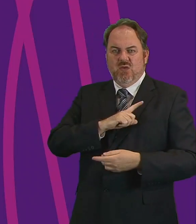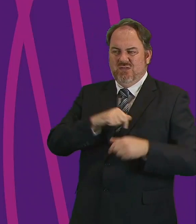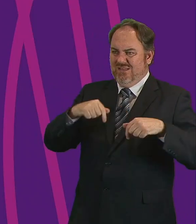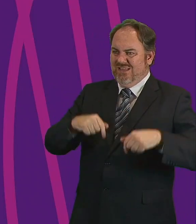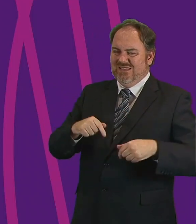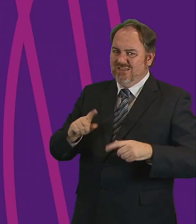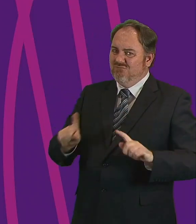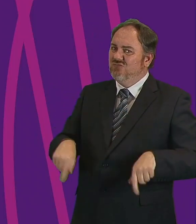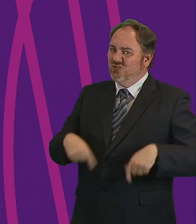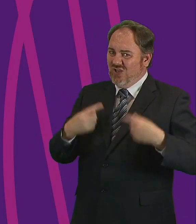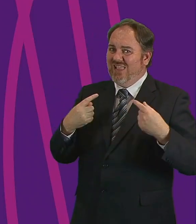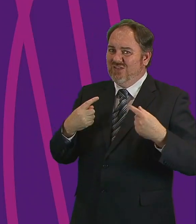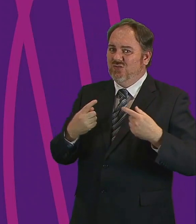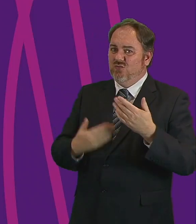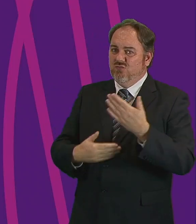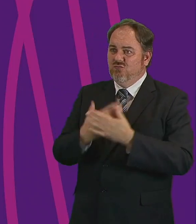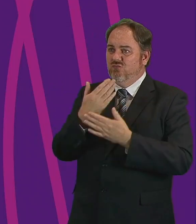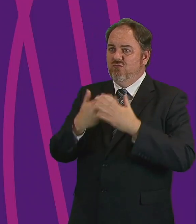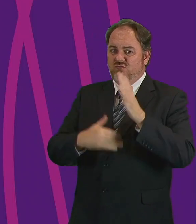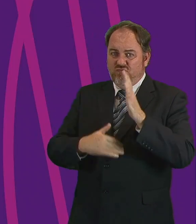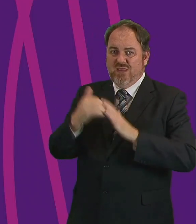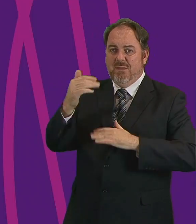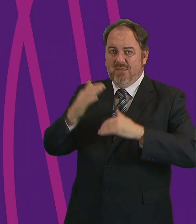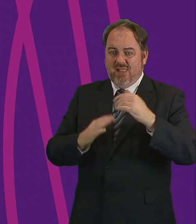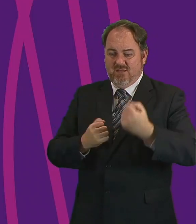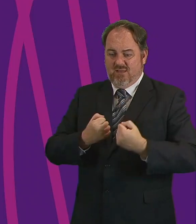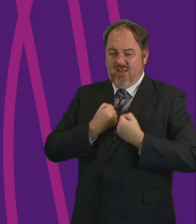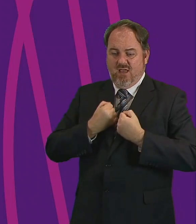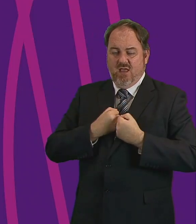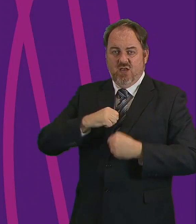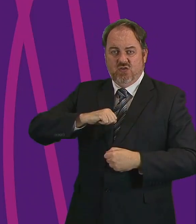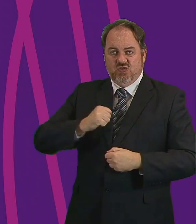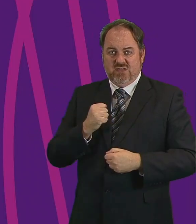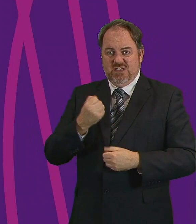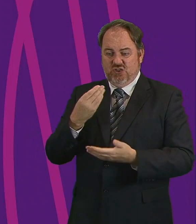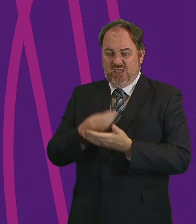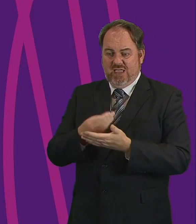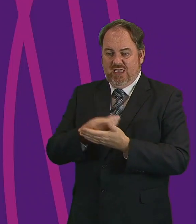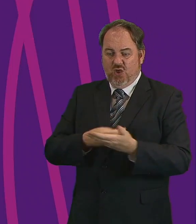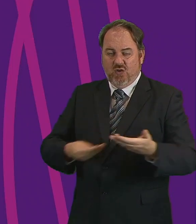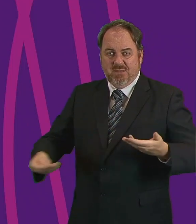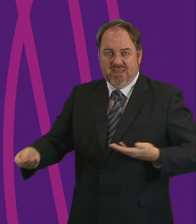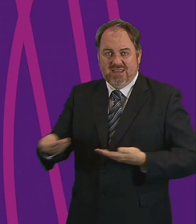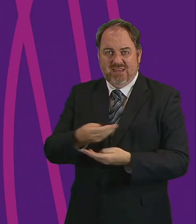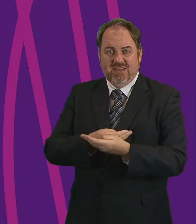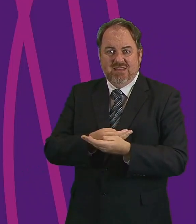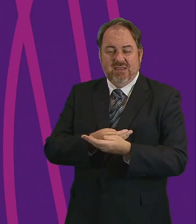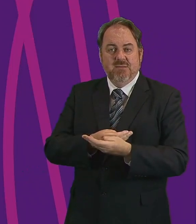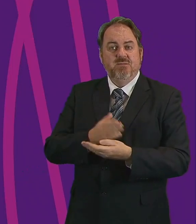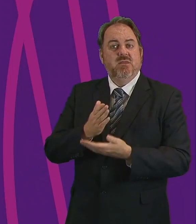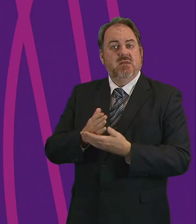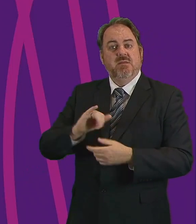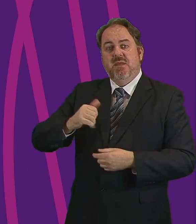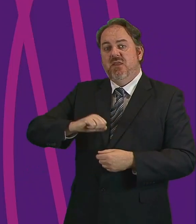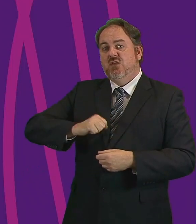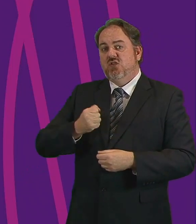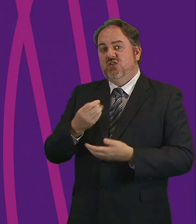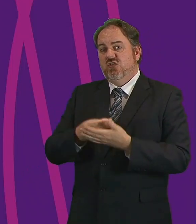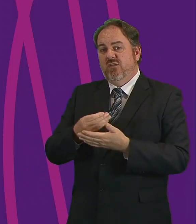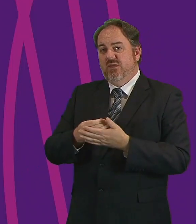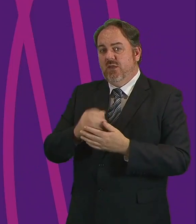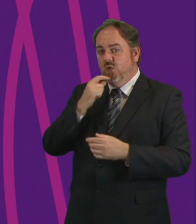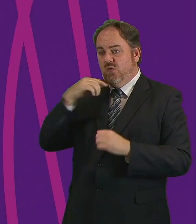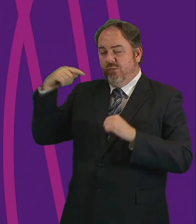to rebuild the Scottish economy. Presiding Officer, there is evidence emerging that the Scottish economy may suffer a greater